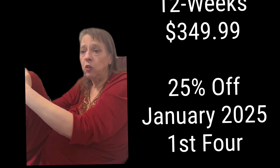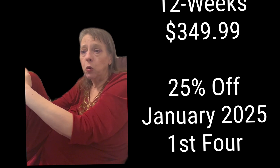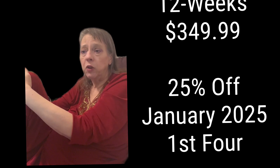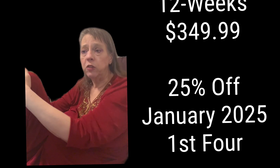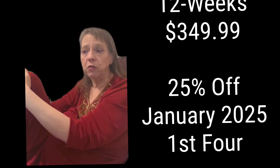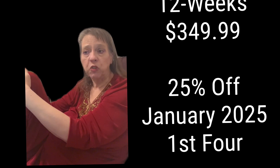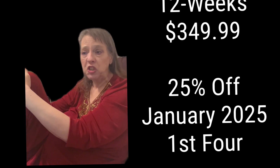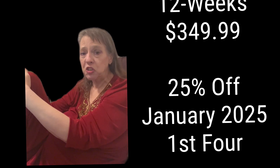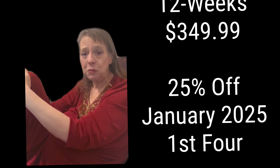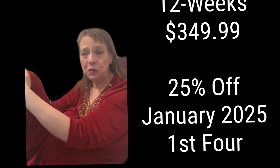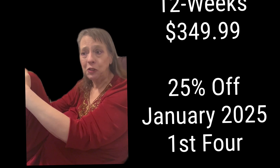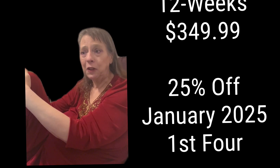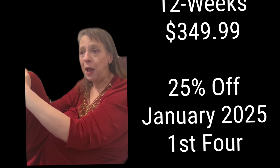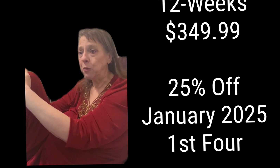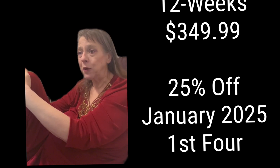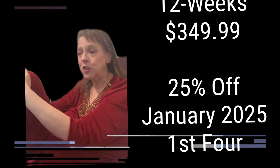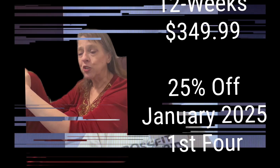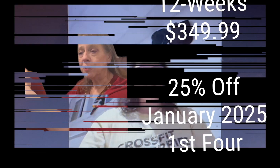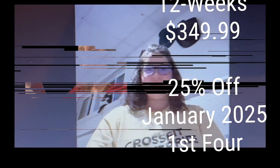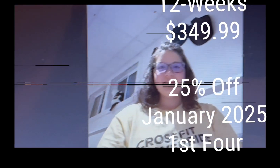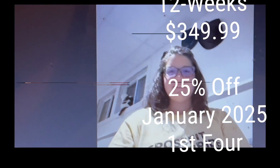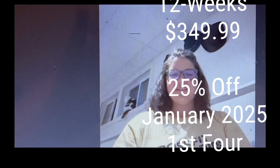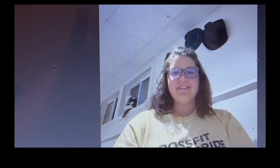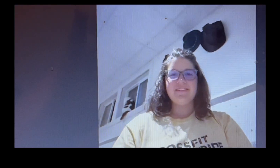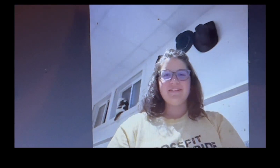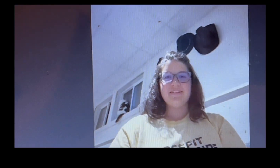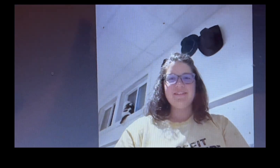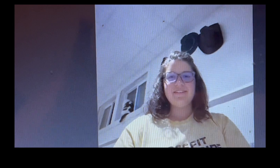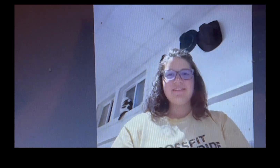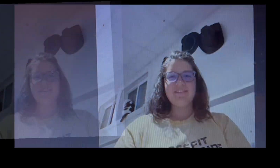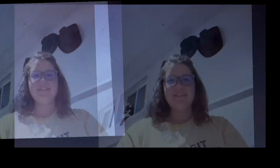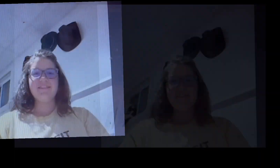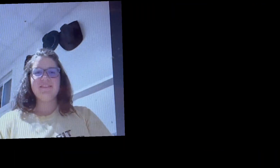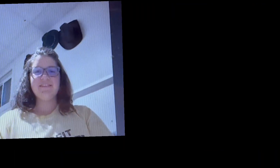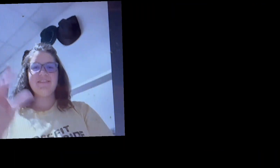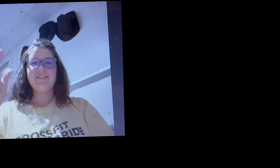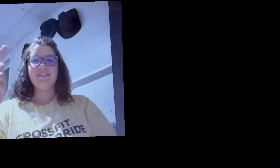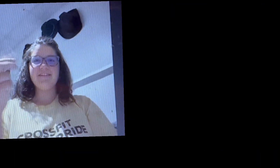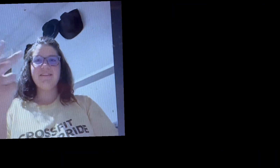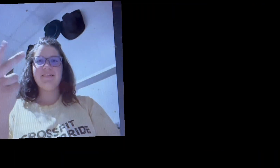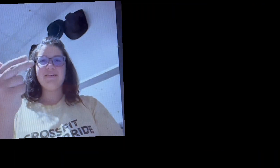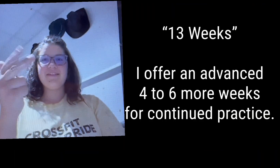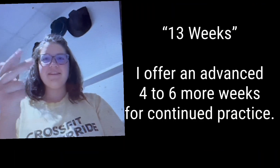opens the doors to friendships, collaboration. How many weeks have you been taking it?